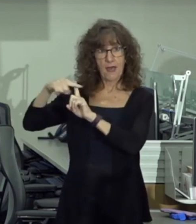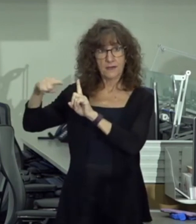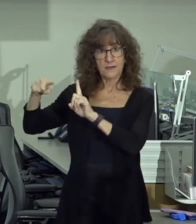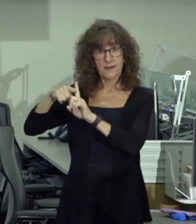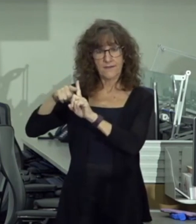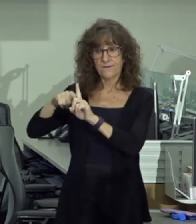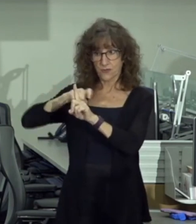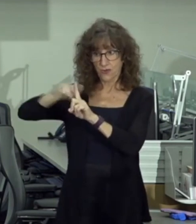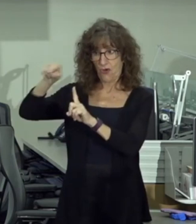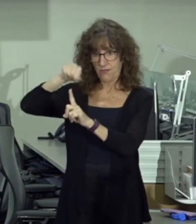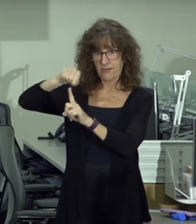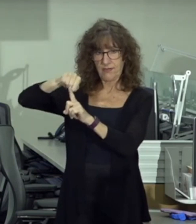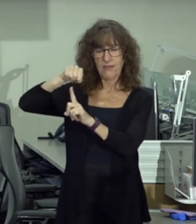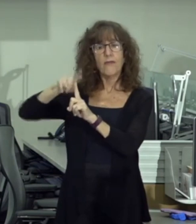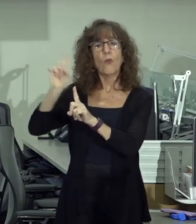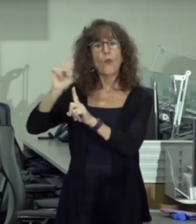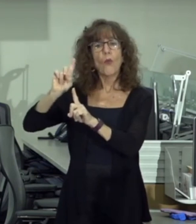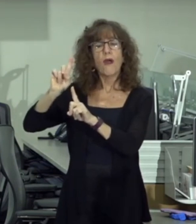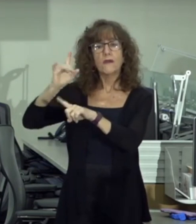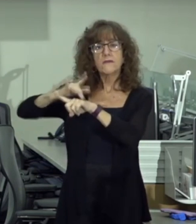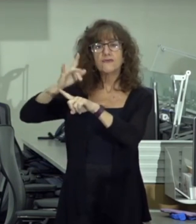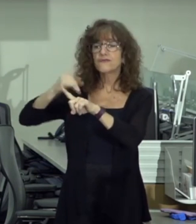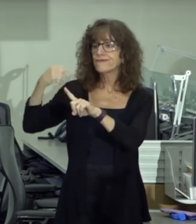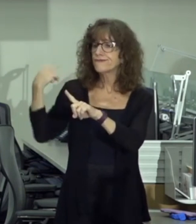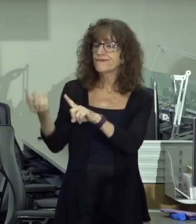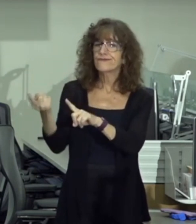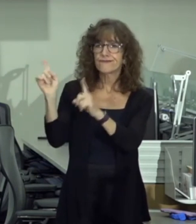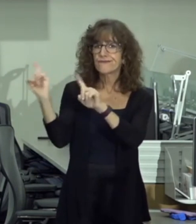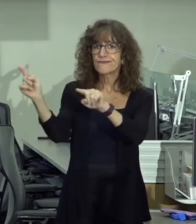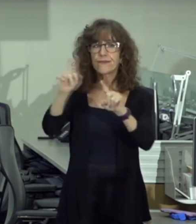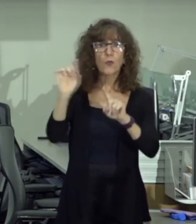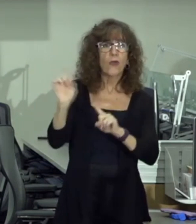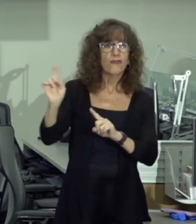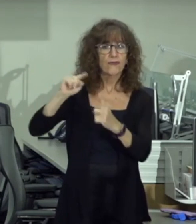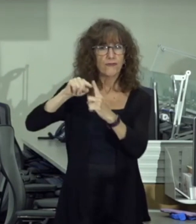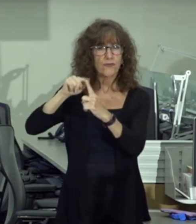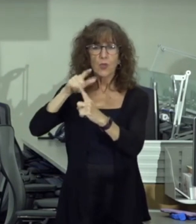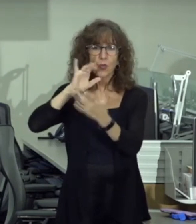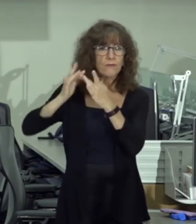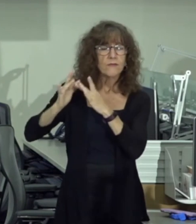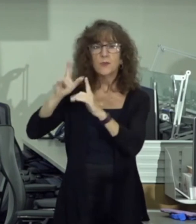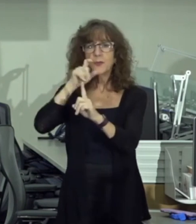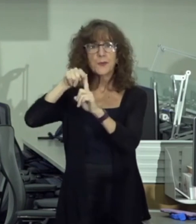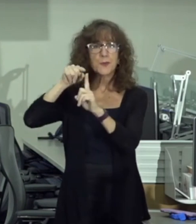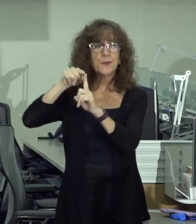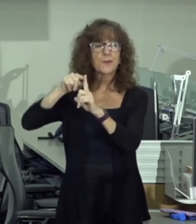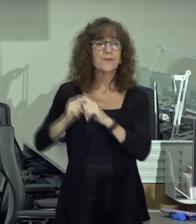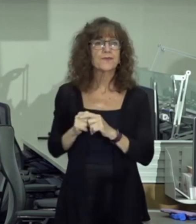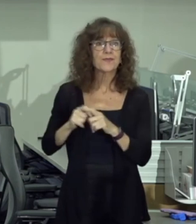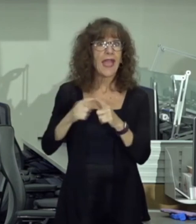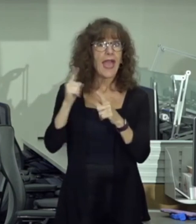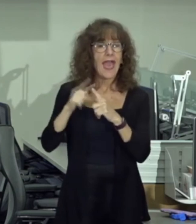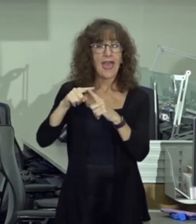call that person and ask where they have been recently. We make sure that we understand who they've come in contact with. We